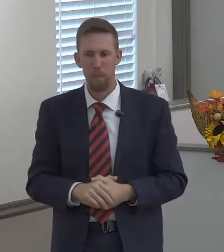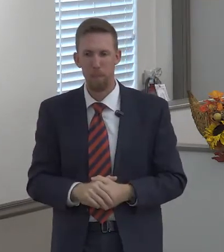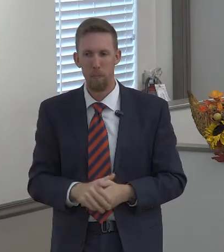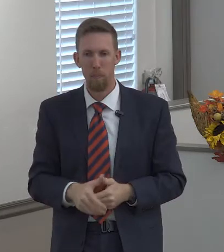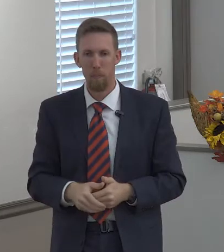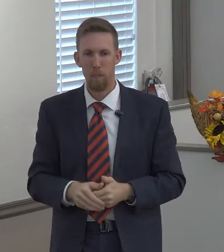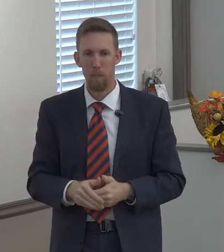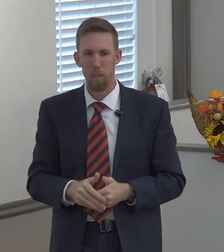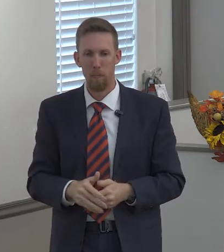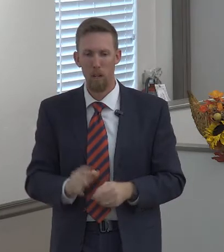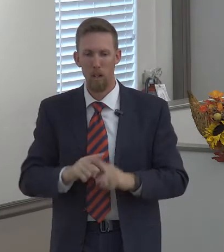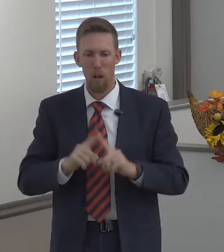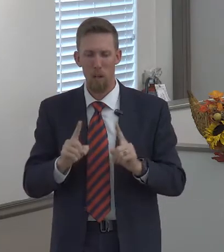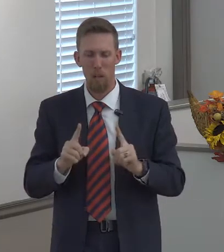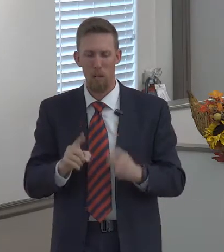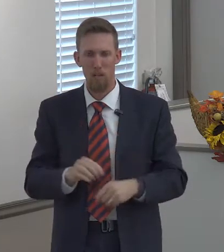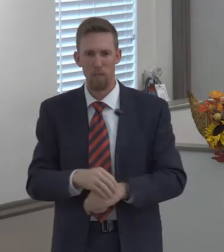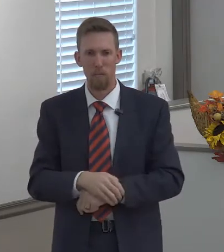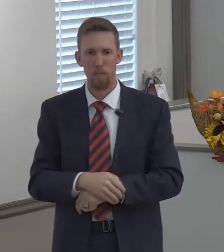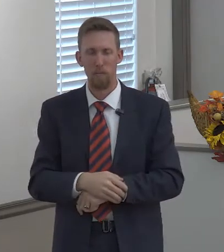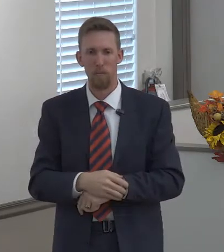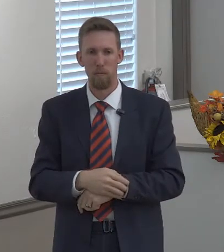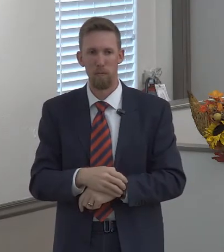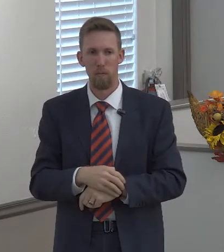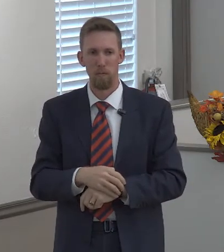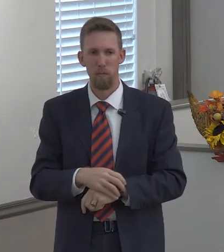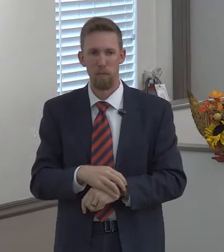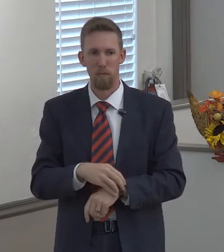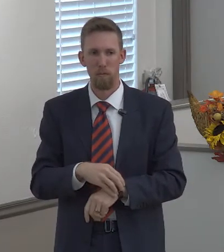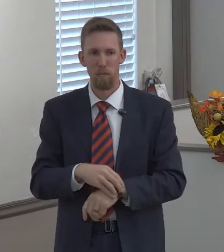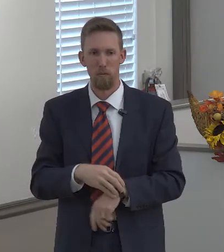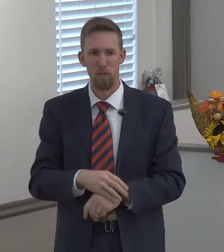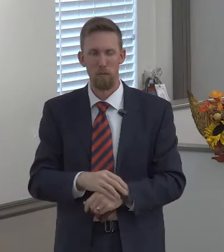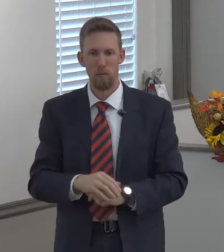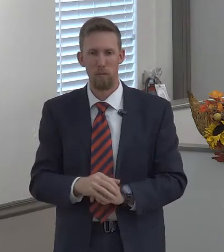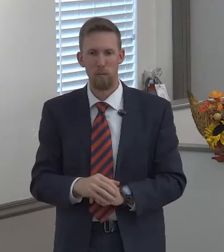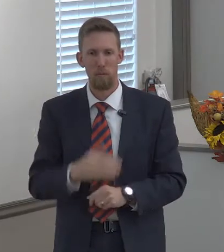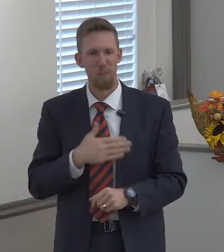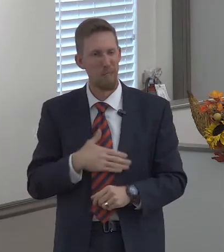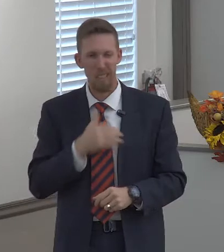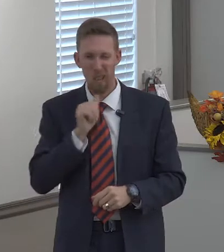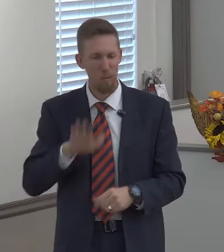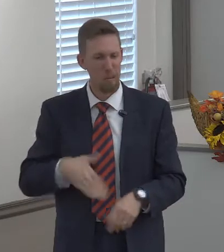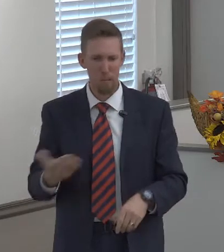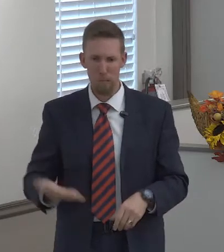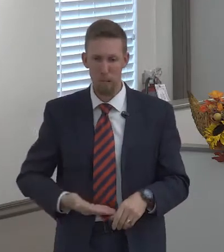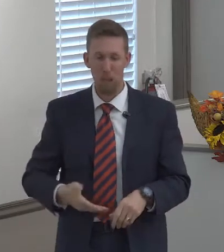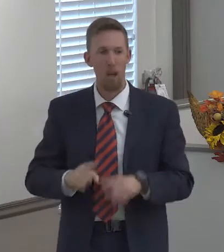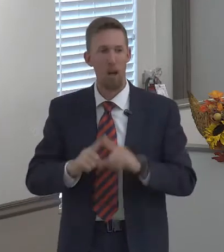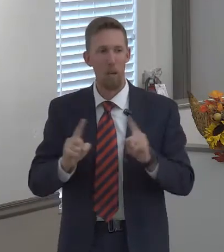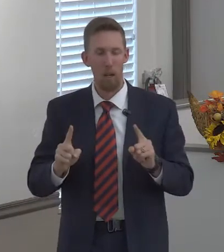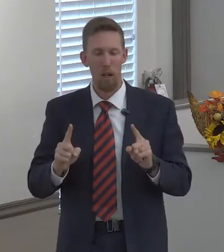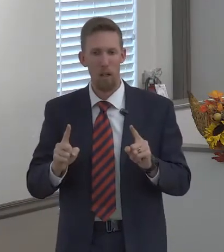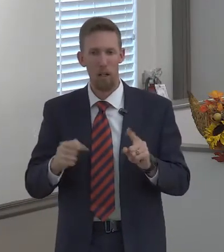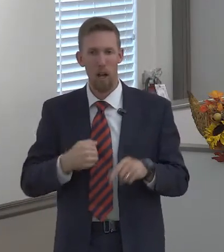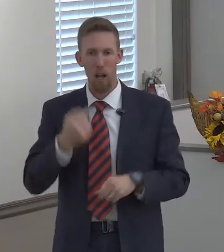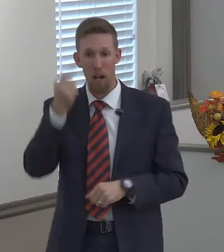judgments of His mouth." That's how I think that we celebrate a time of